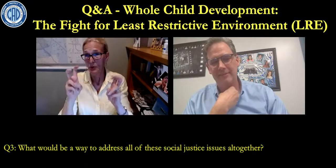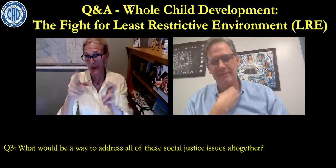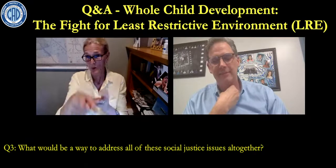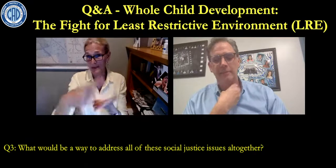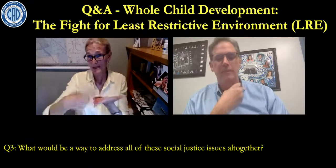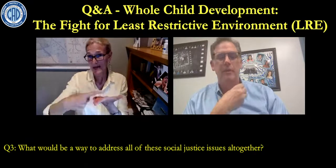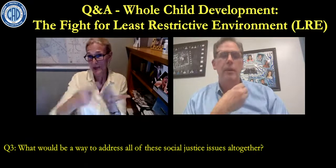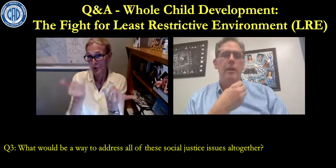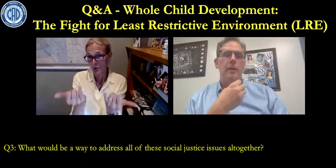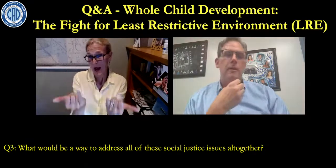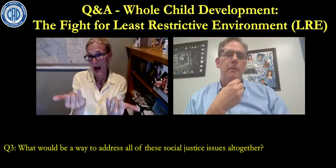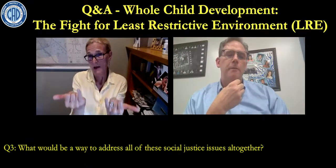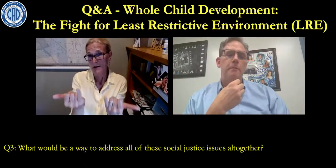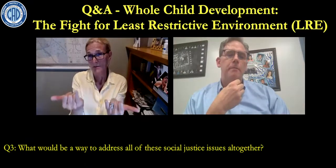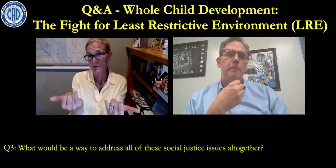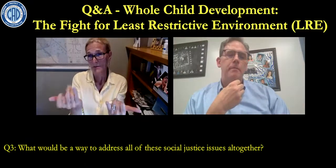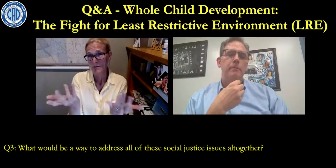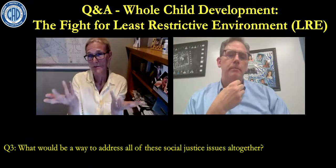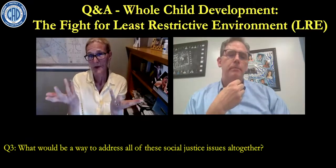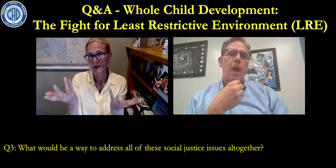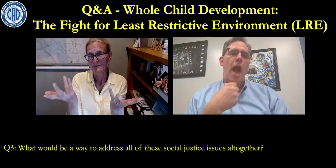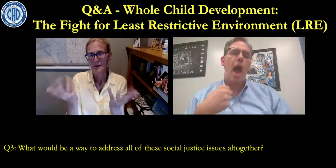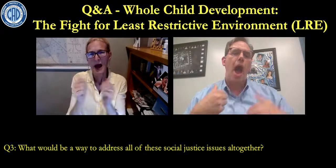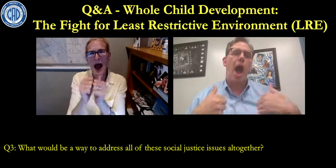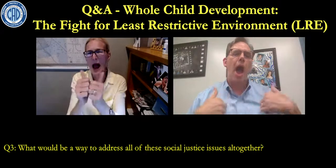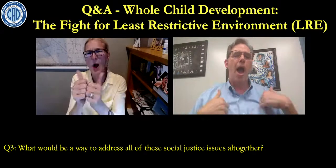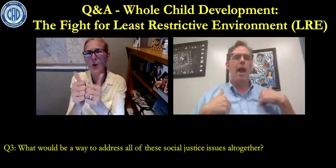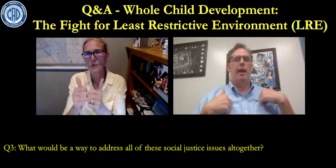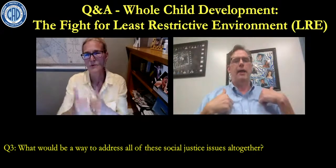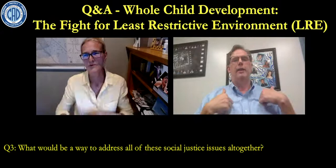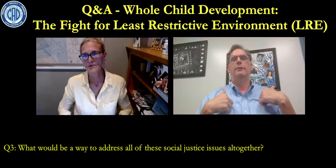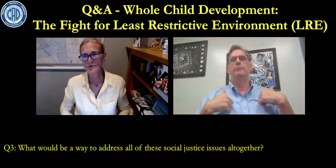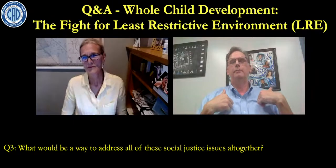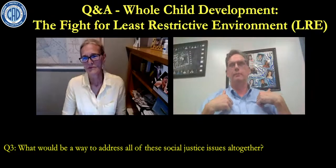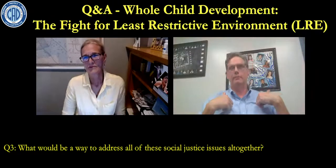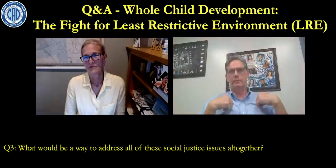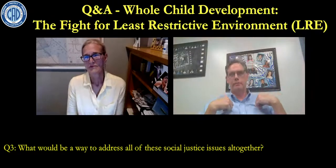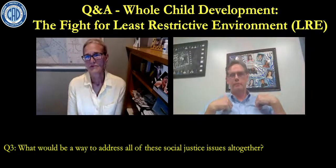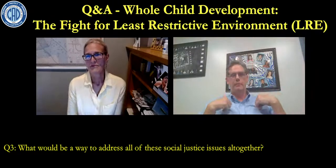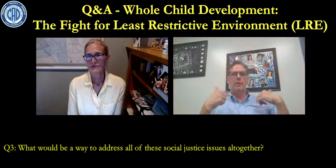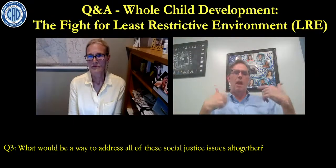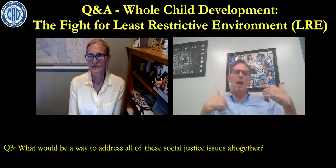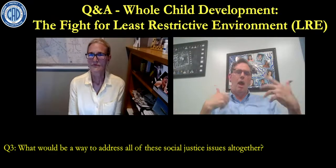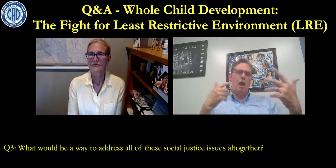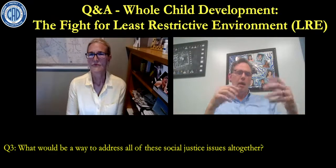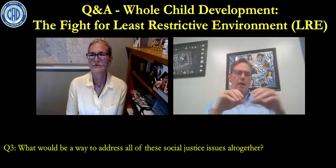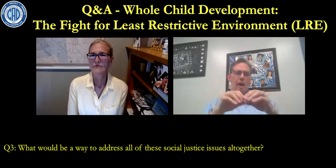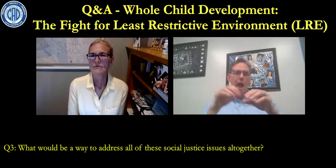justice issues? Can you discuss a way to address them all?